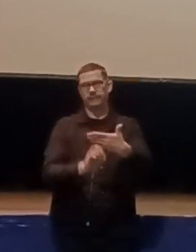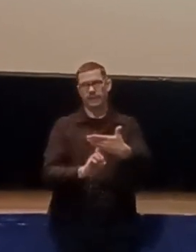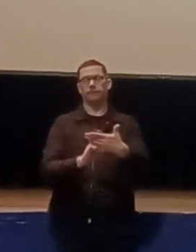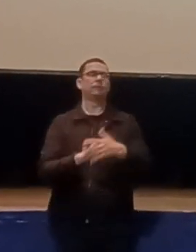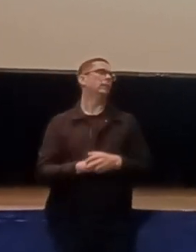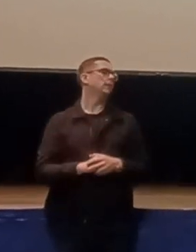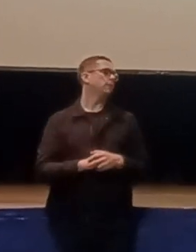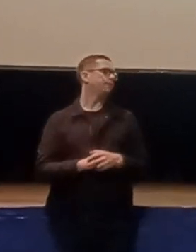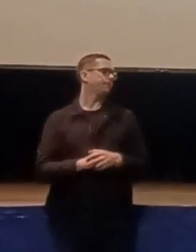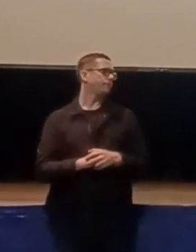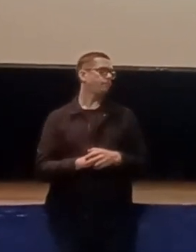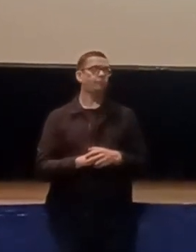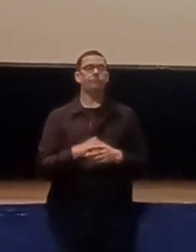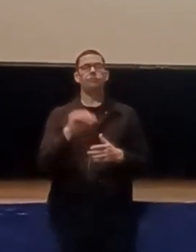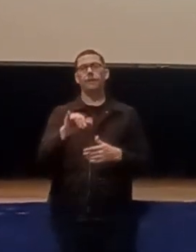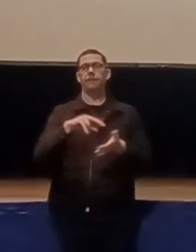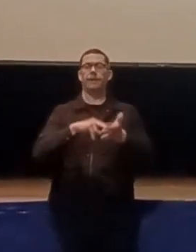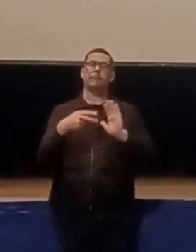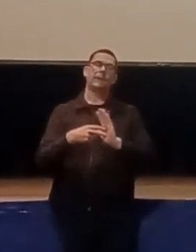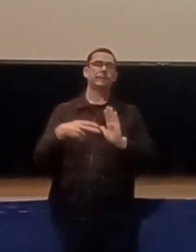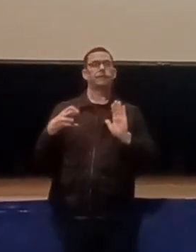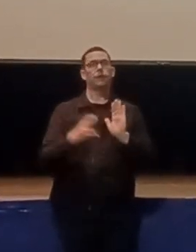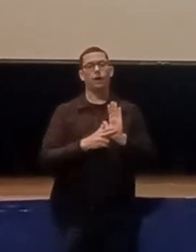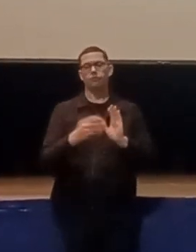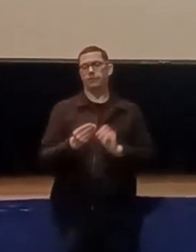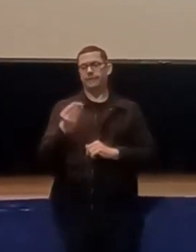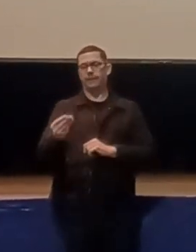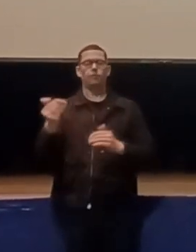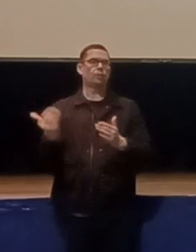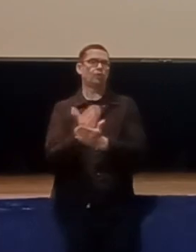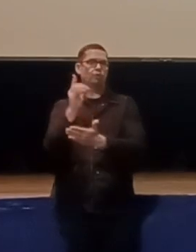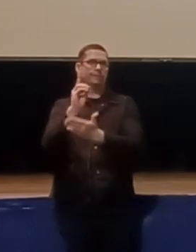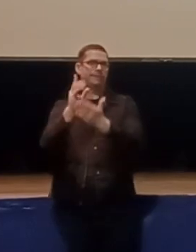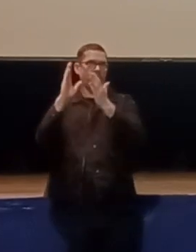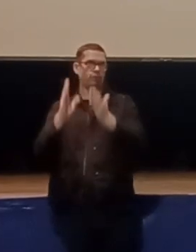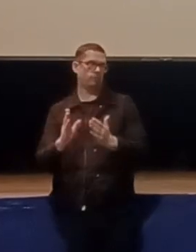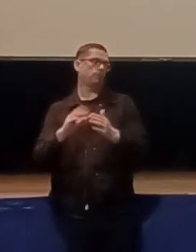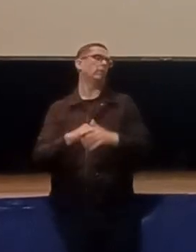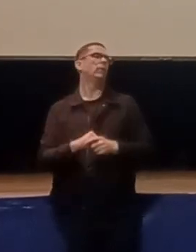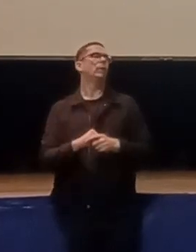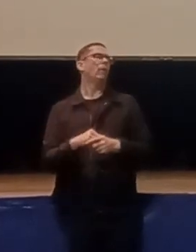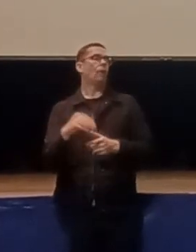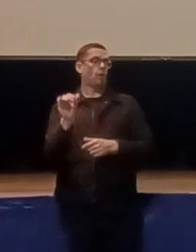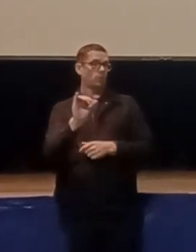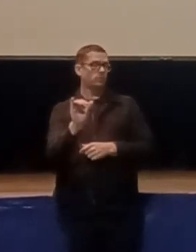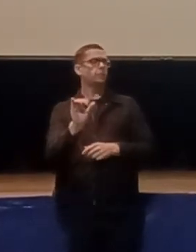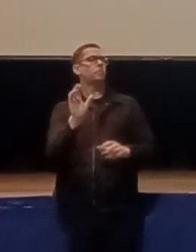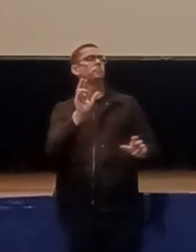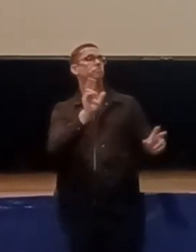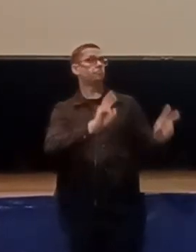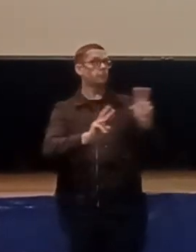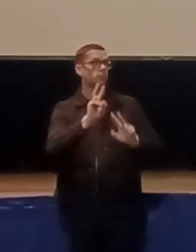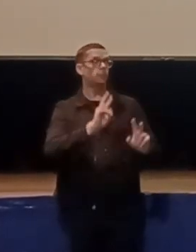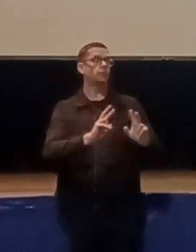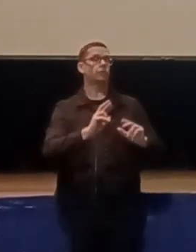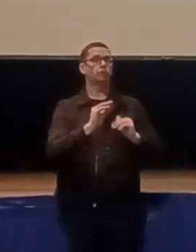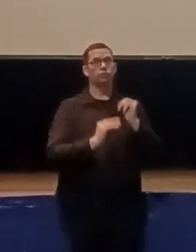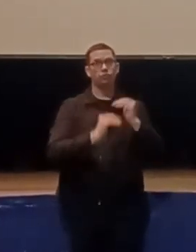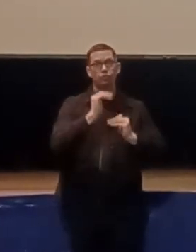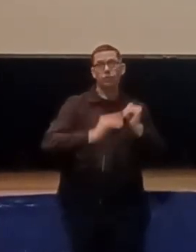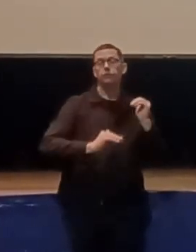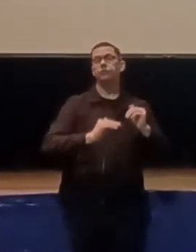will require awarding a contract to a new designer. We'll also look to bring on a construction manager during